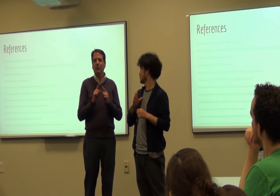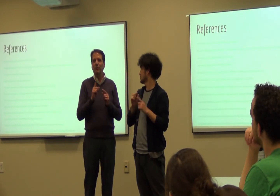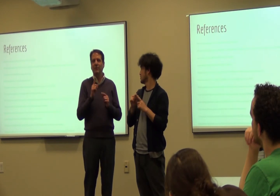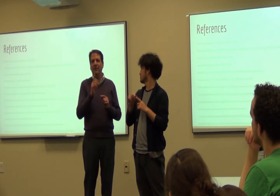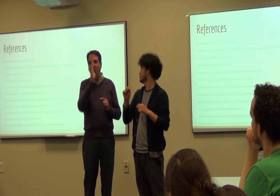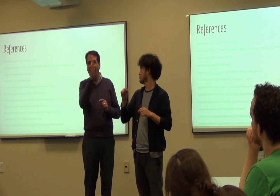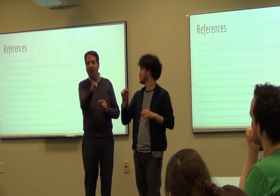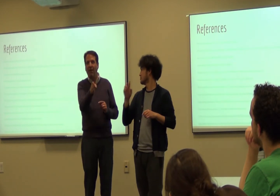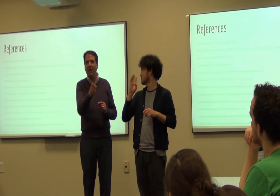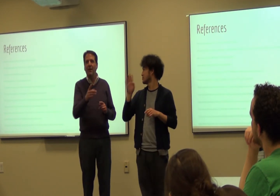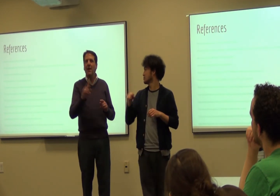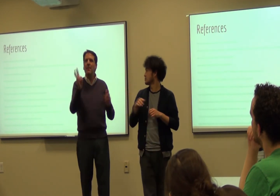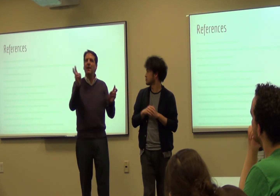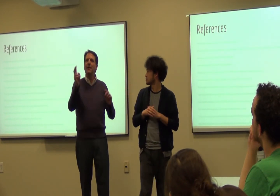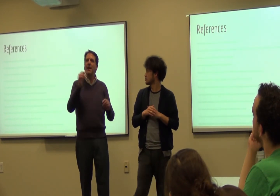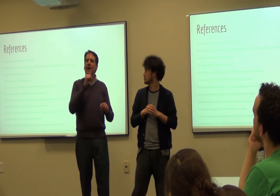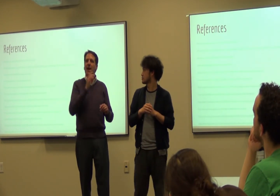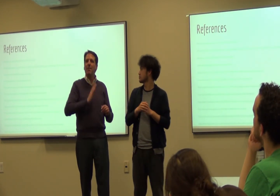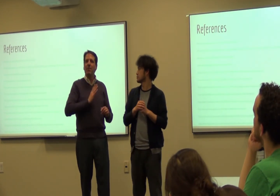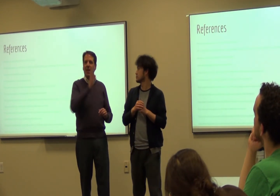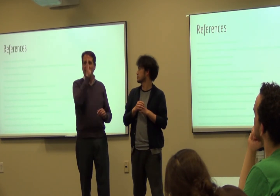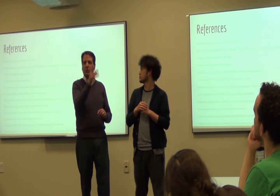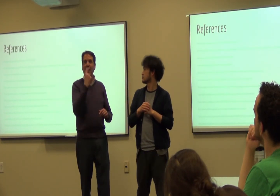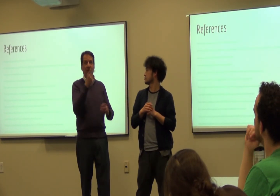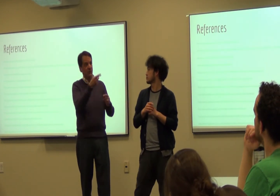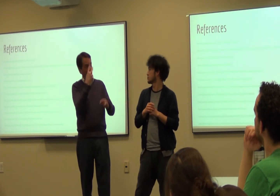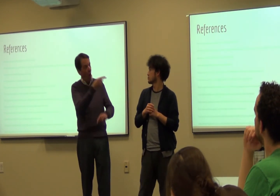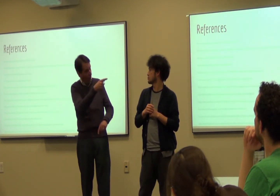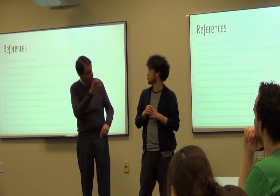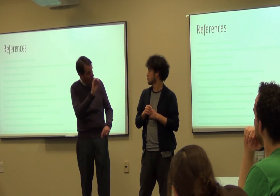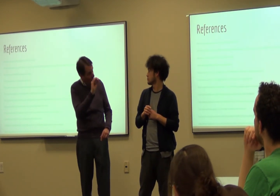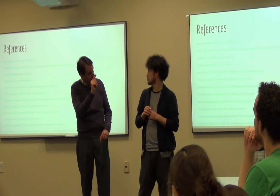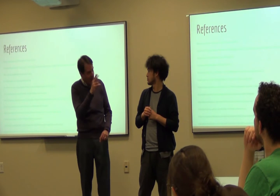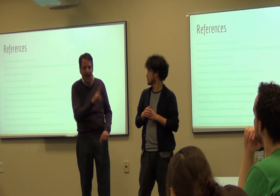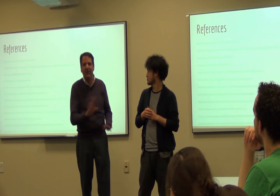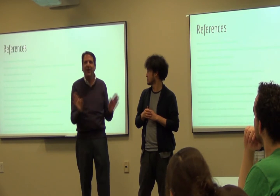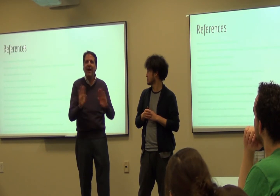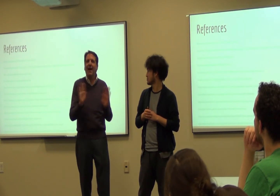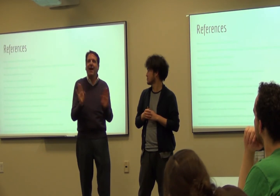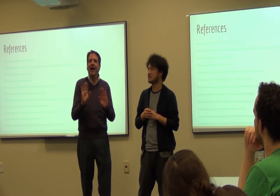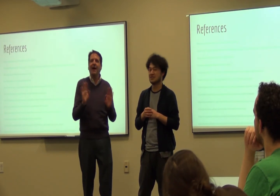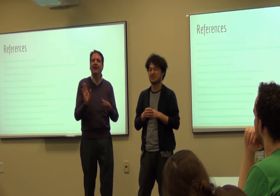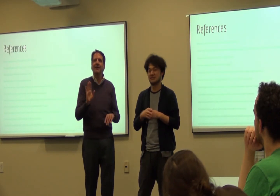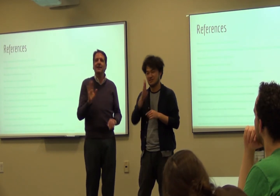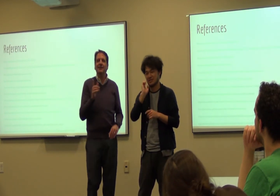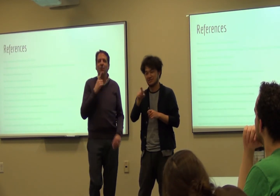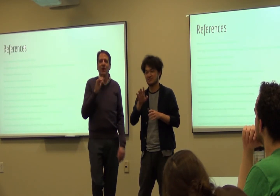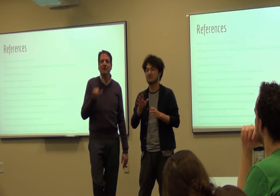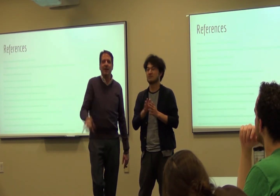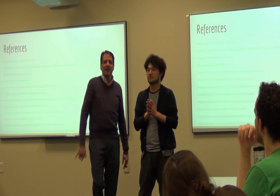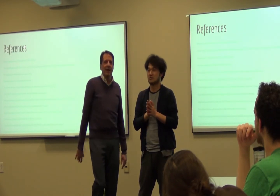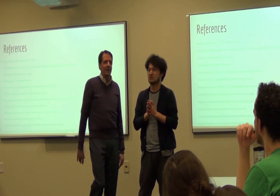Probably not polite, to just direct, to like say, oh, are you otaku to someone? Yeah,